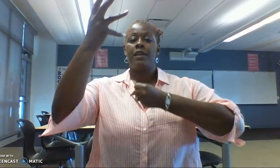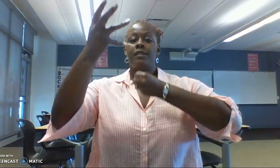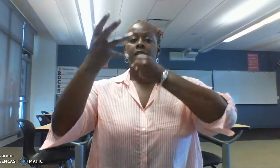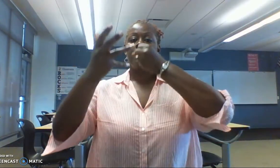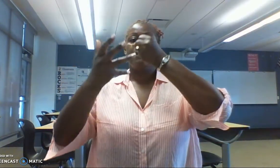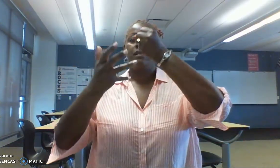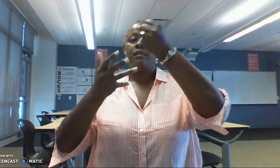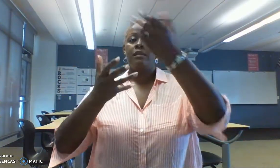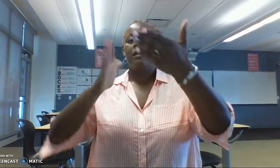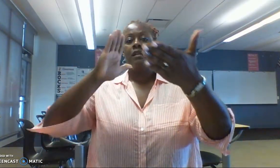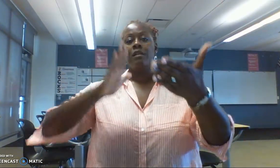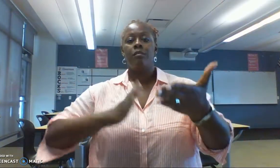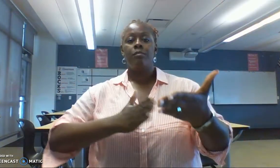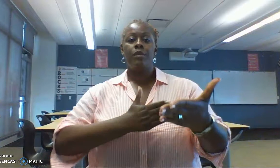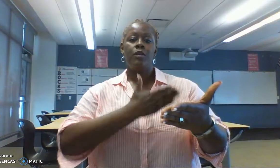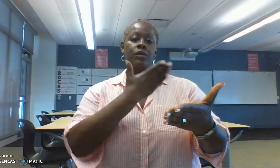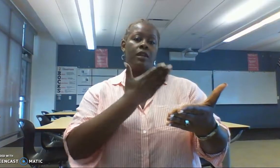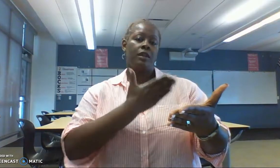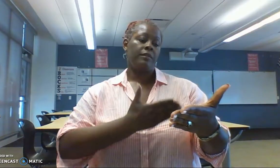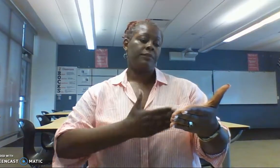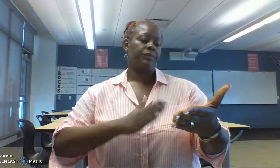express music.